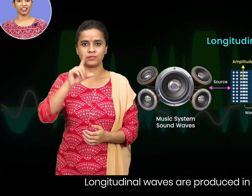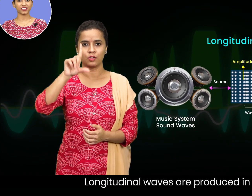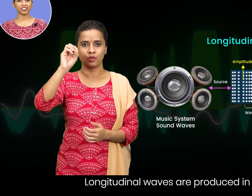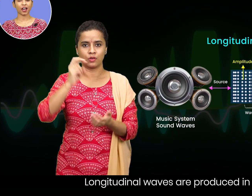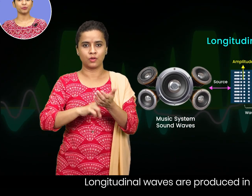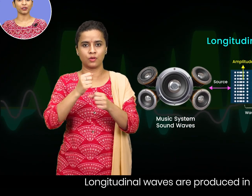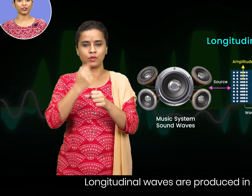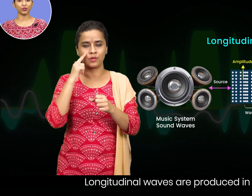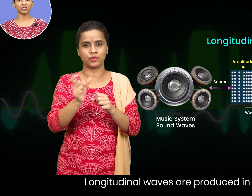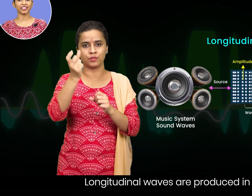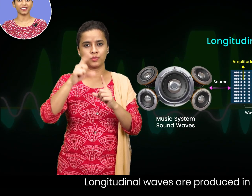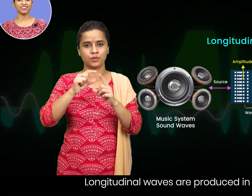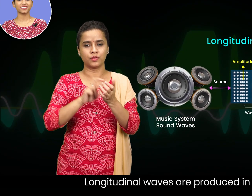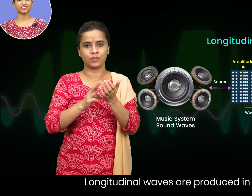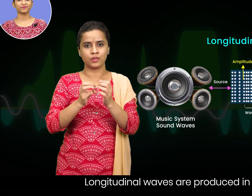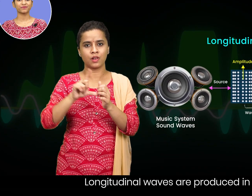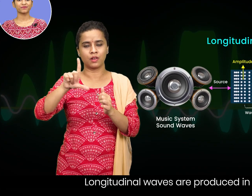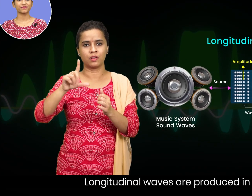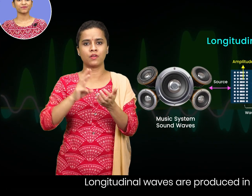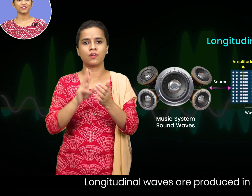Longitudinal waves are produced in